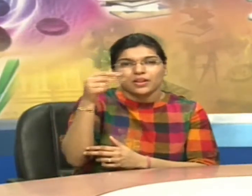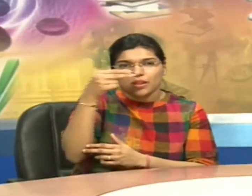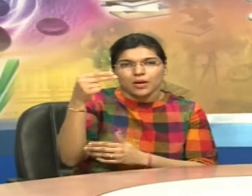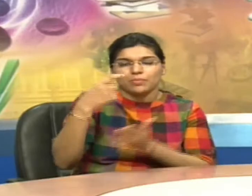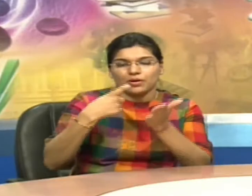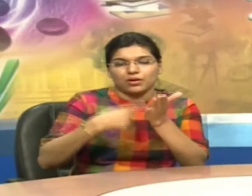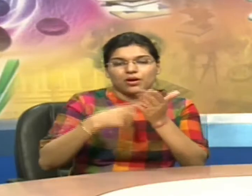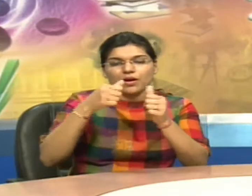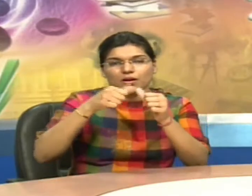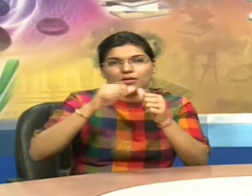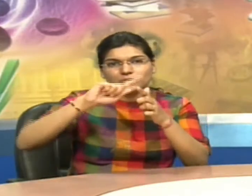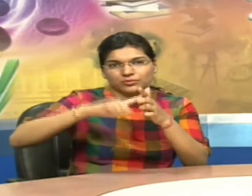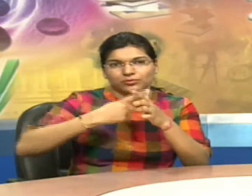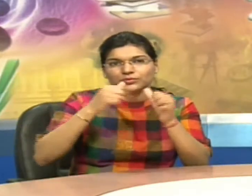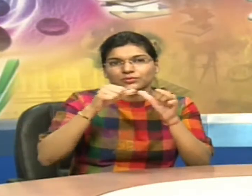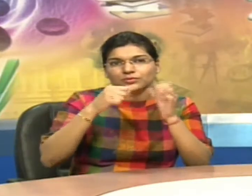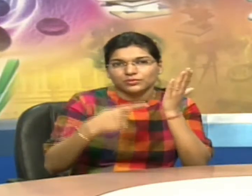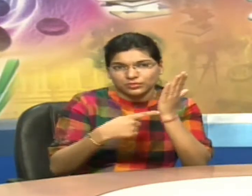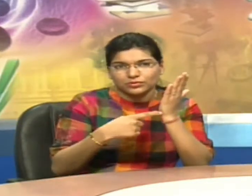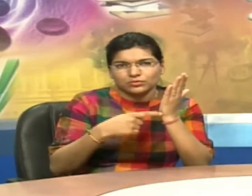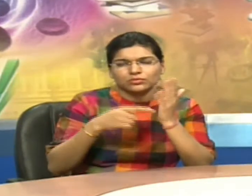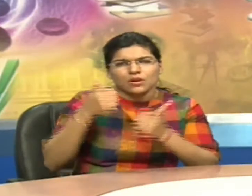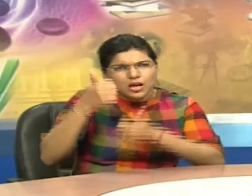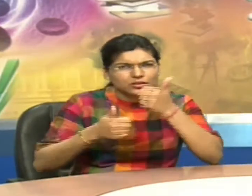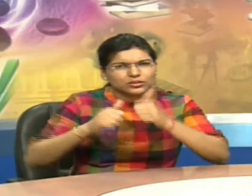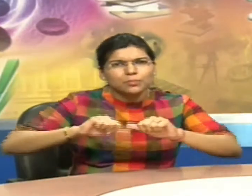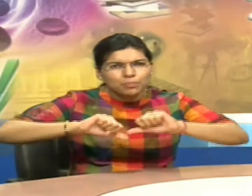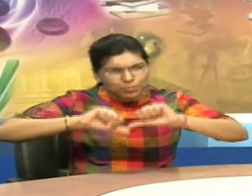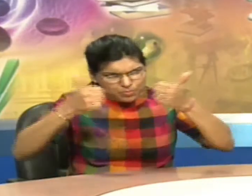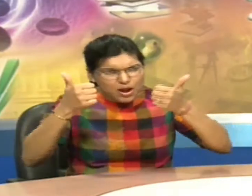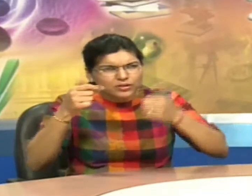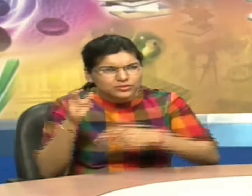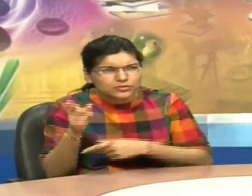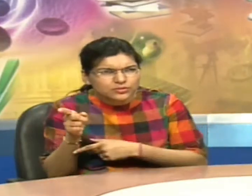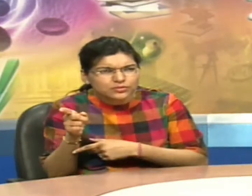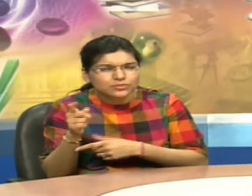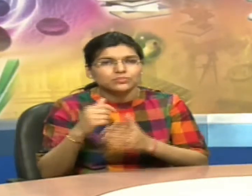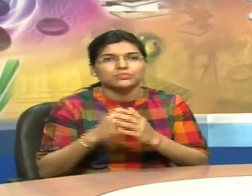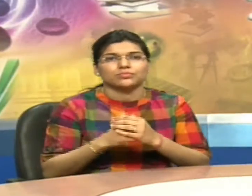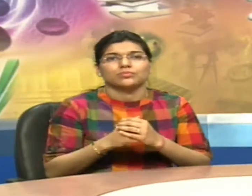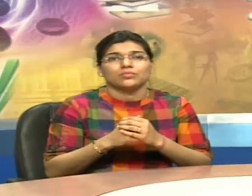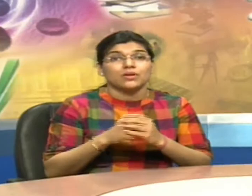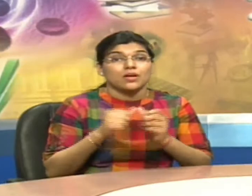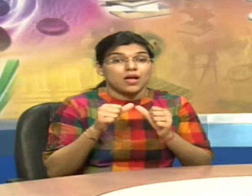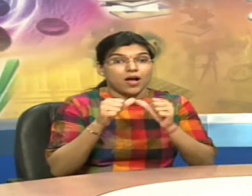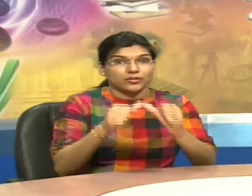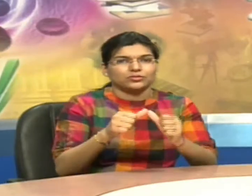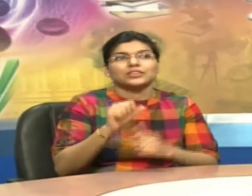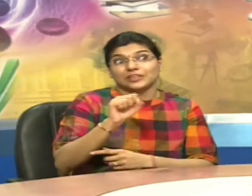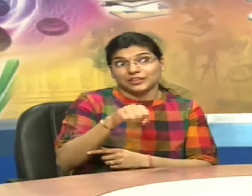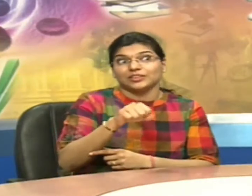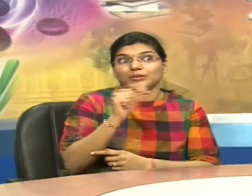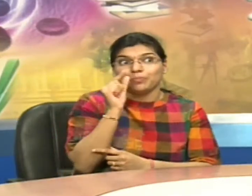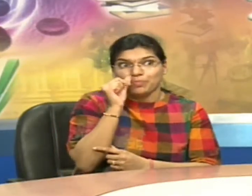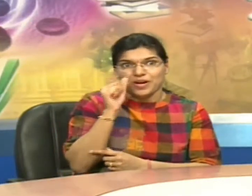does Rajat pass the exam? The answer would